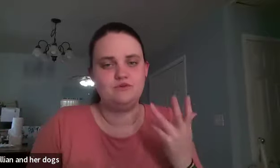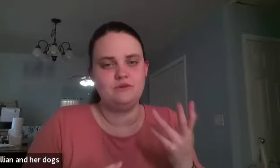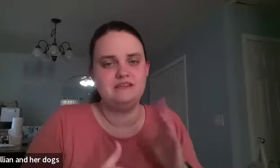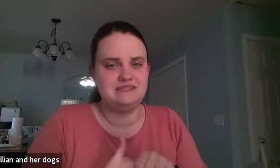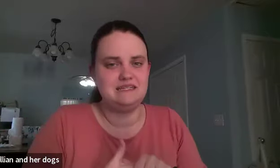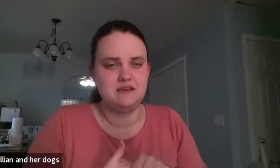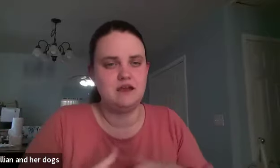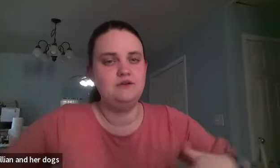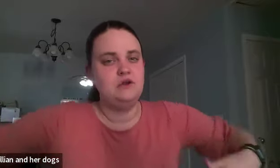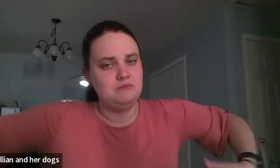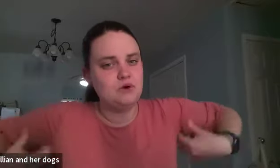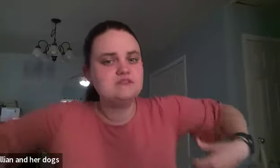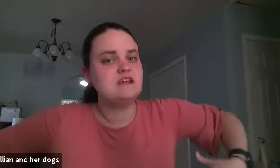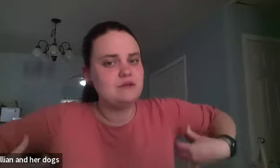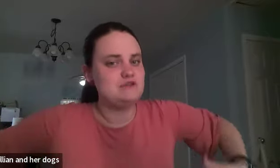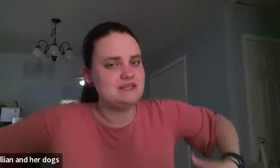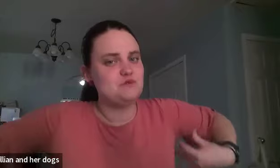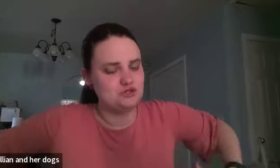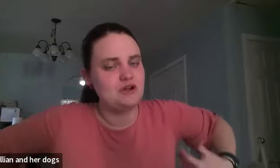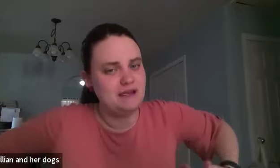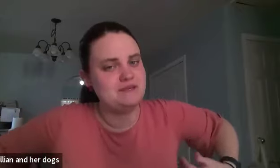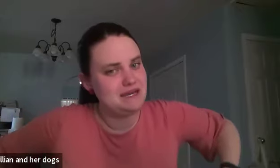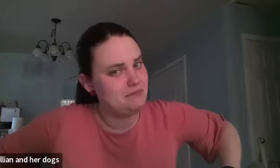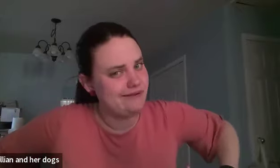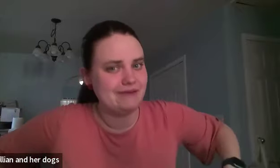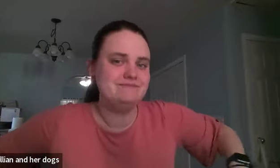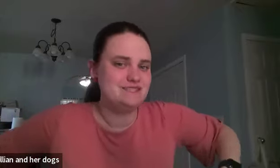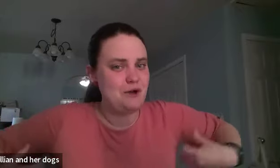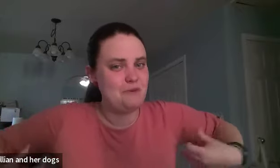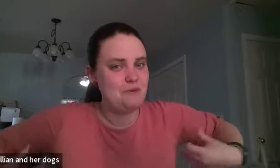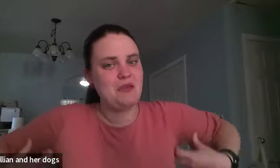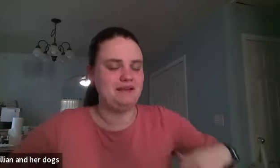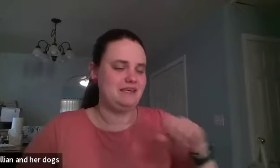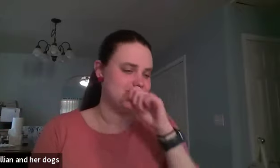never really seen sign, most of the time we do this when we're trying to imitate a monkey. So, monkey.